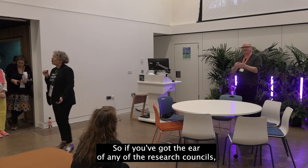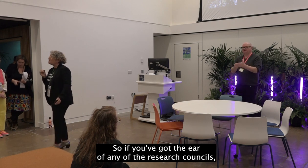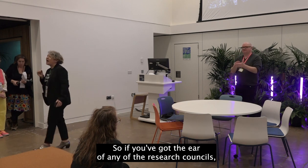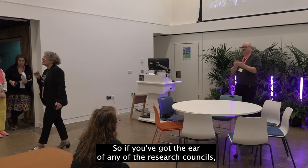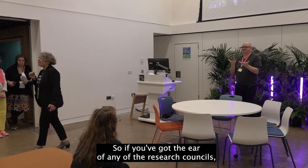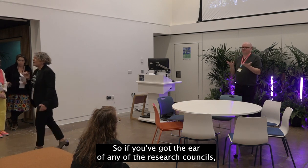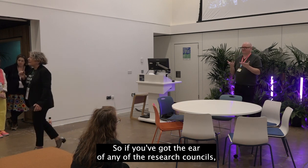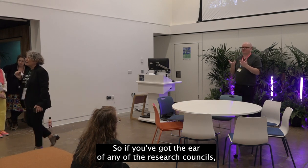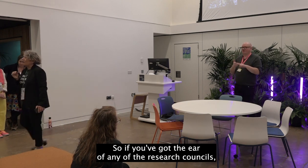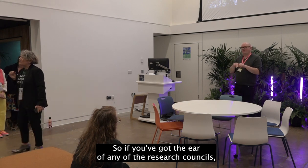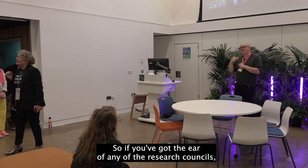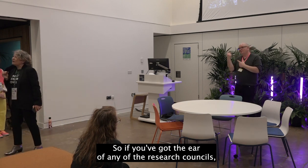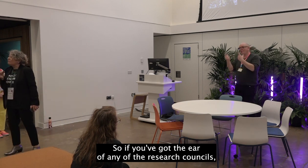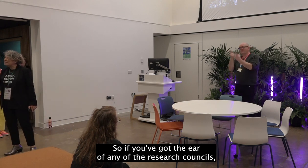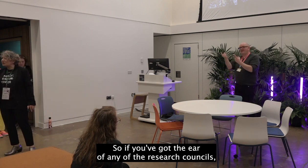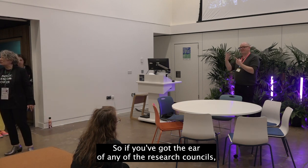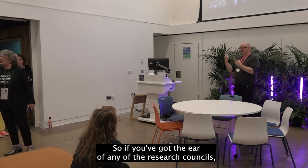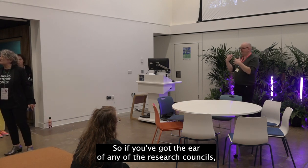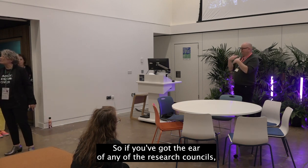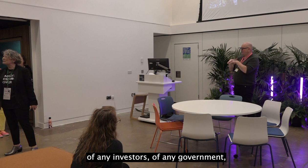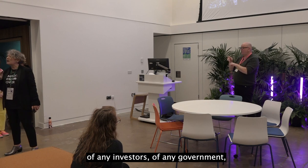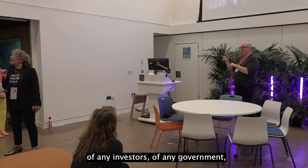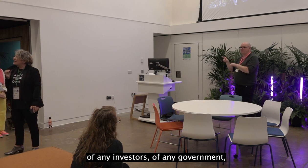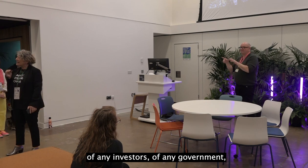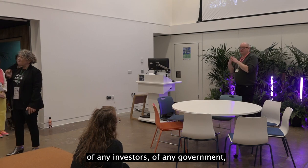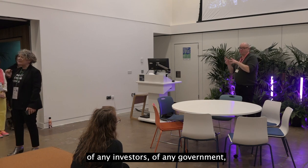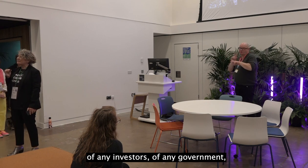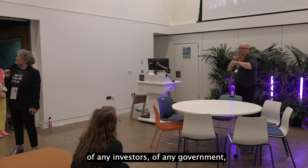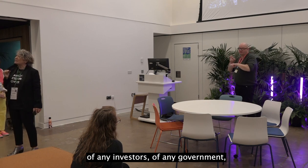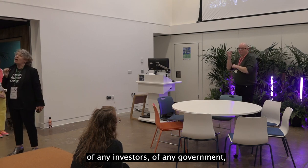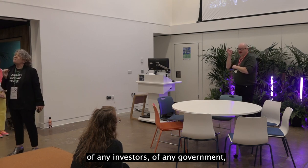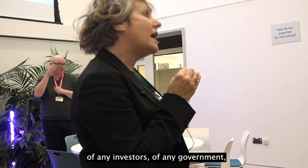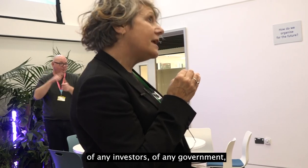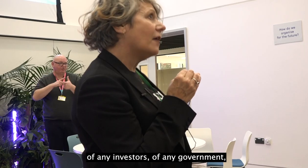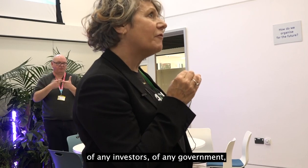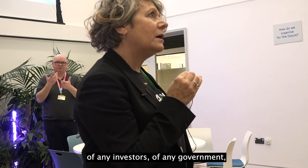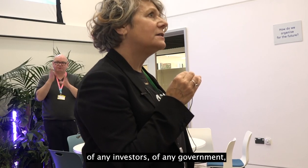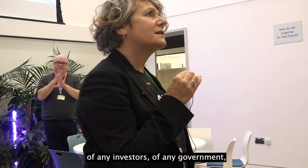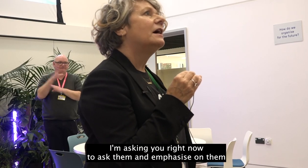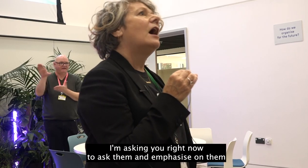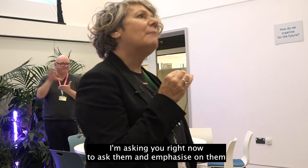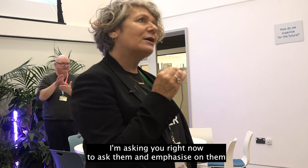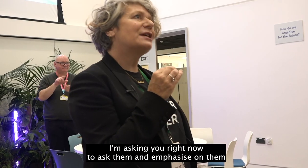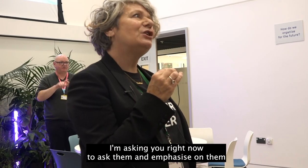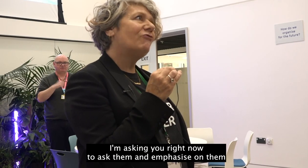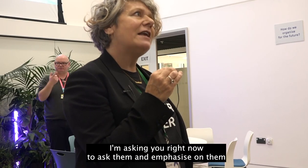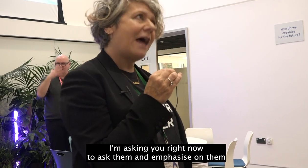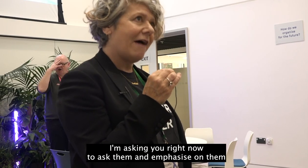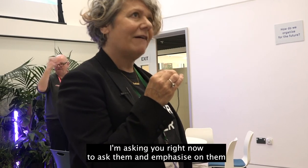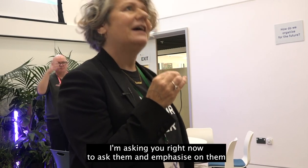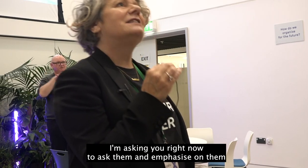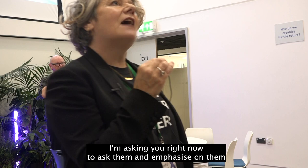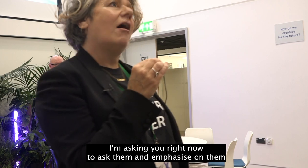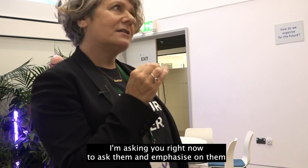ear of any of the research councils, of any investors, of any government, I'm asking you right